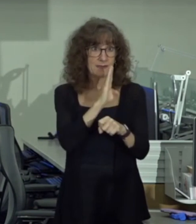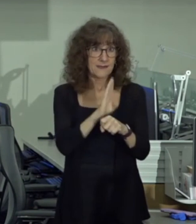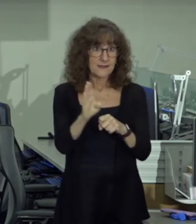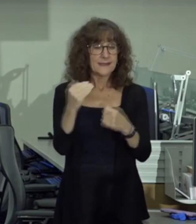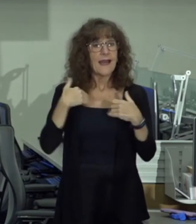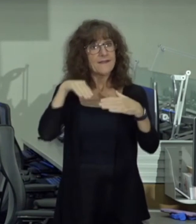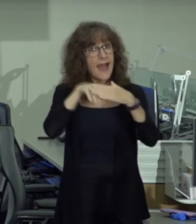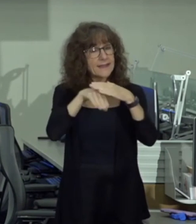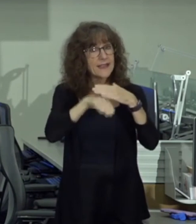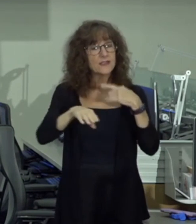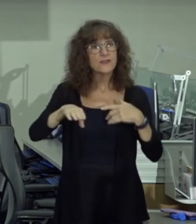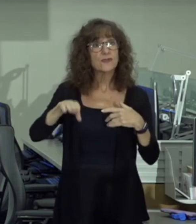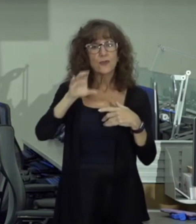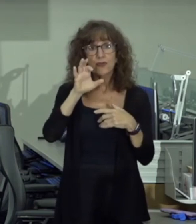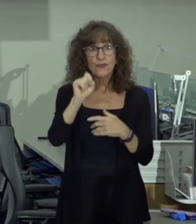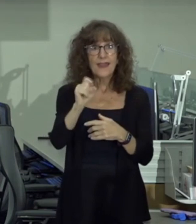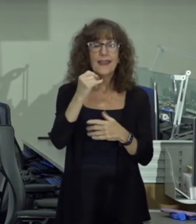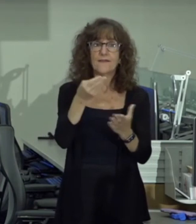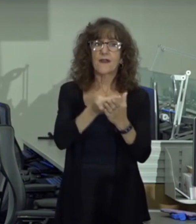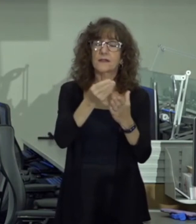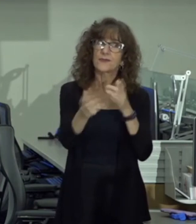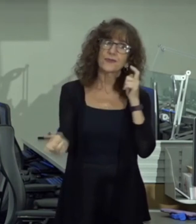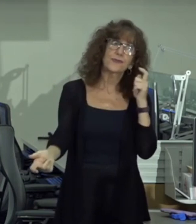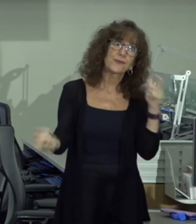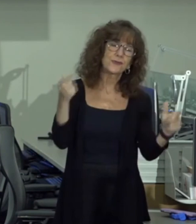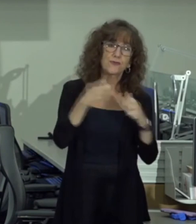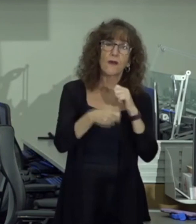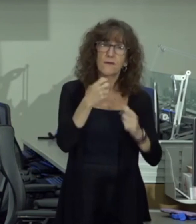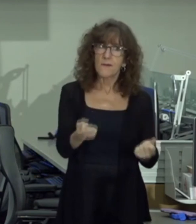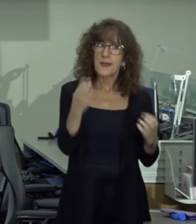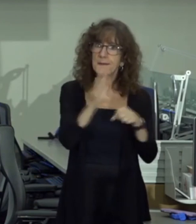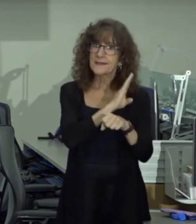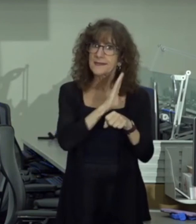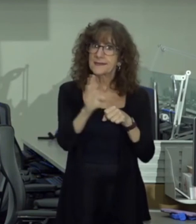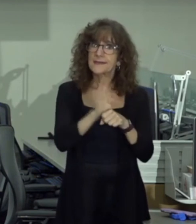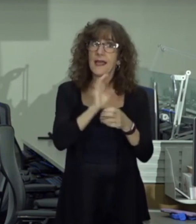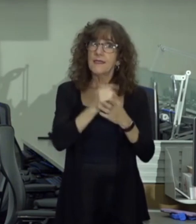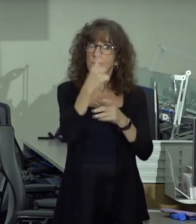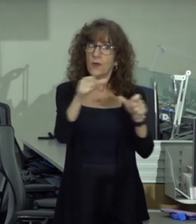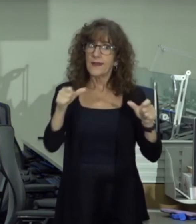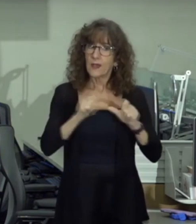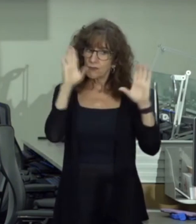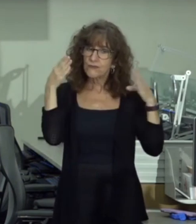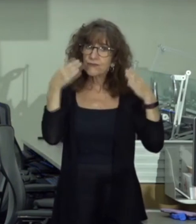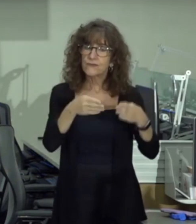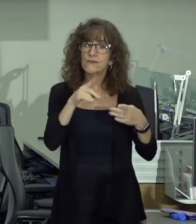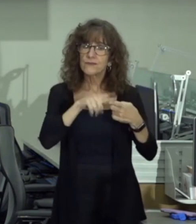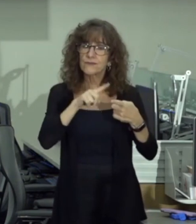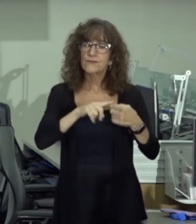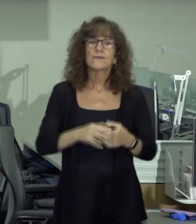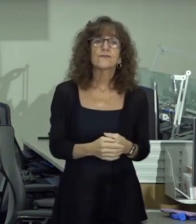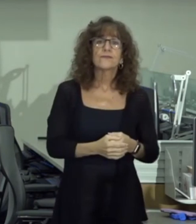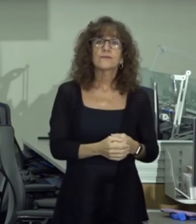have access to credit and financing. This is a huge issue for many of our businesses, and that is one of the areas we will work on. And